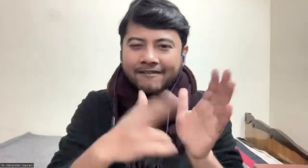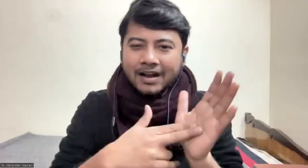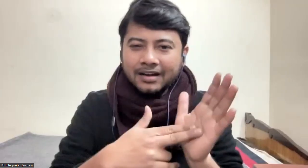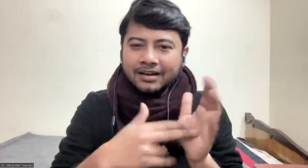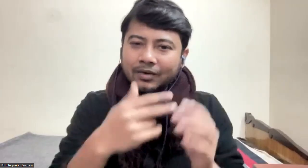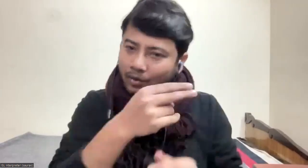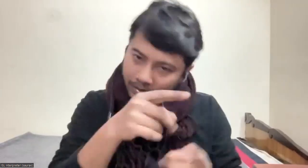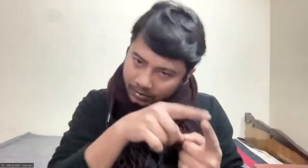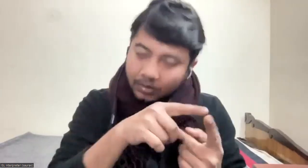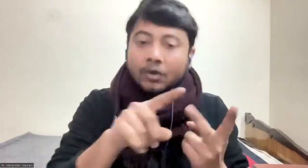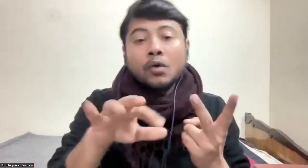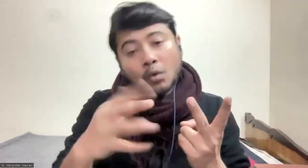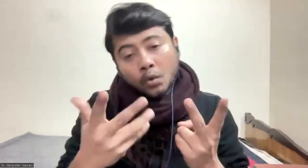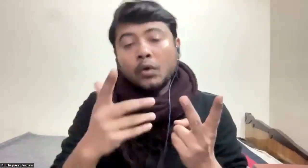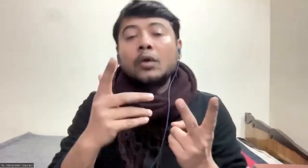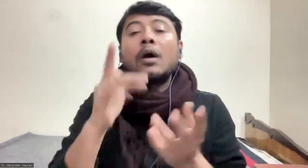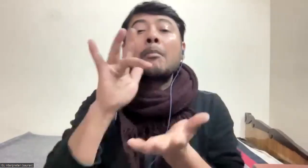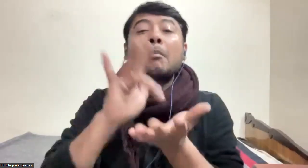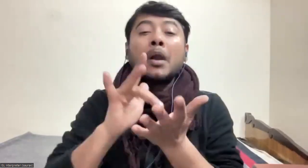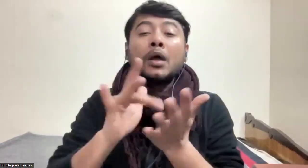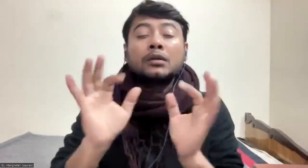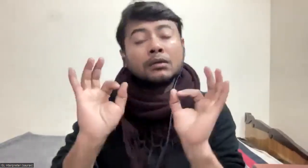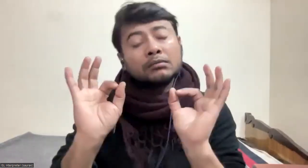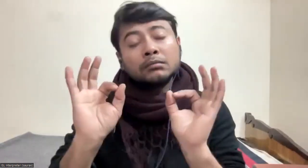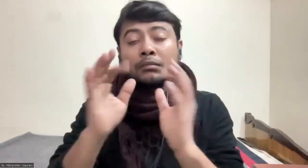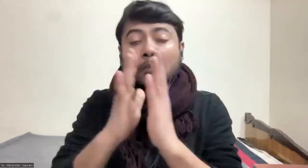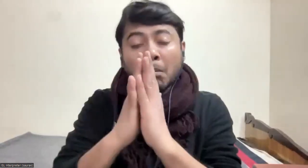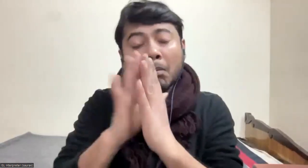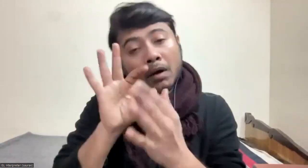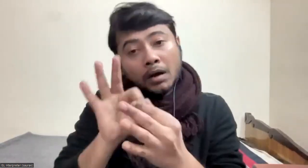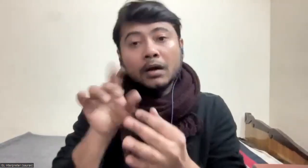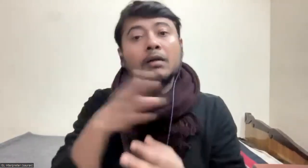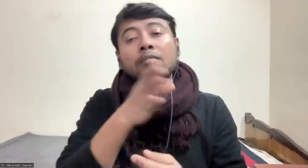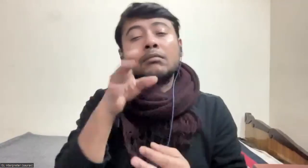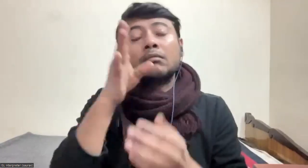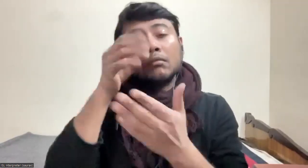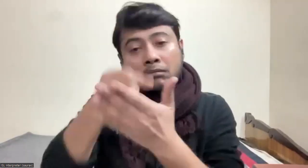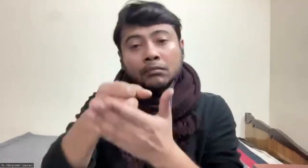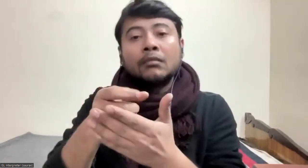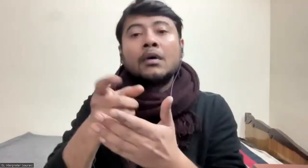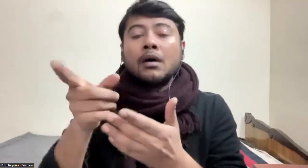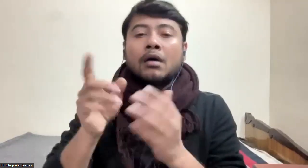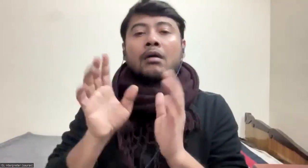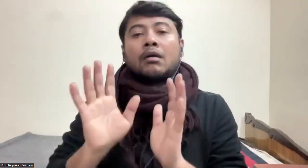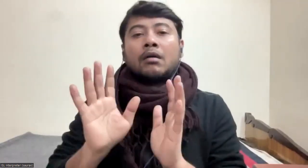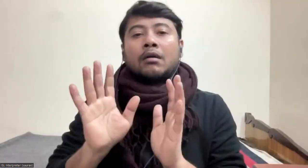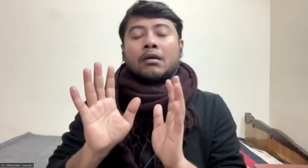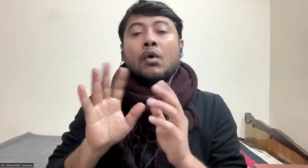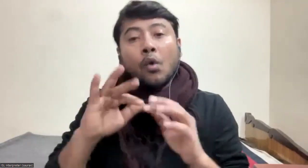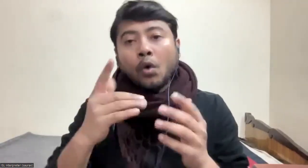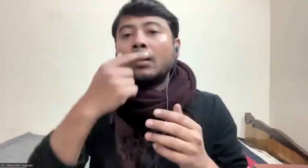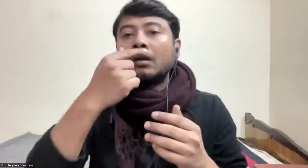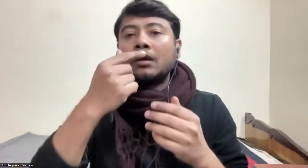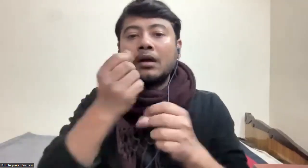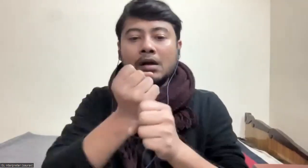pilgrimage. And when we go to some pilgrimage or take bath in Ganga, we think that,